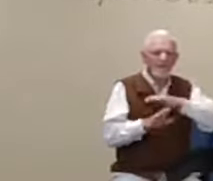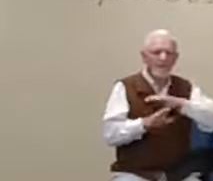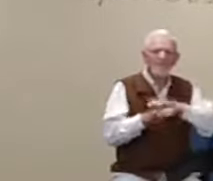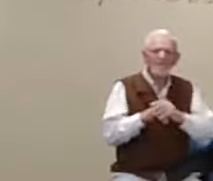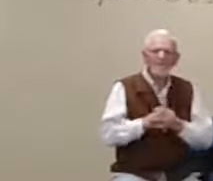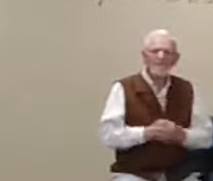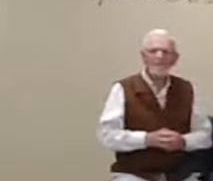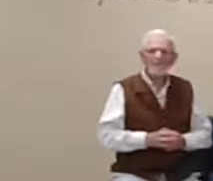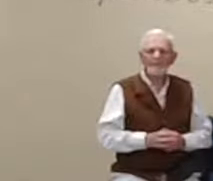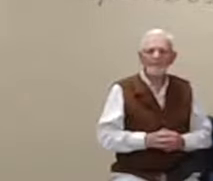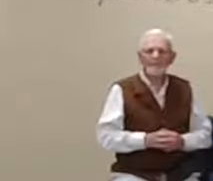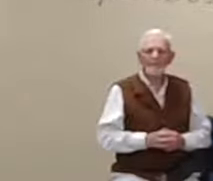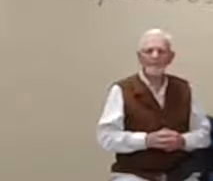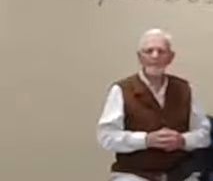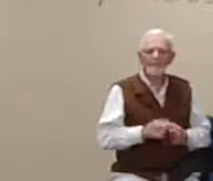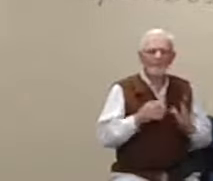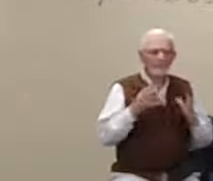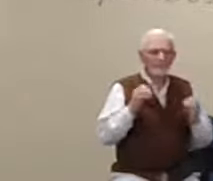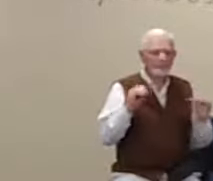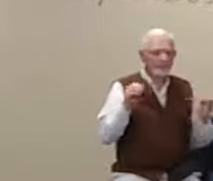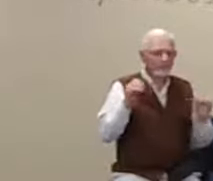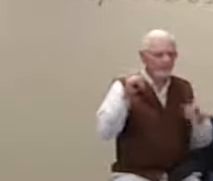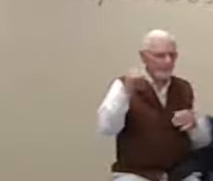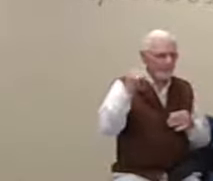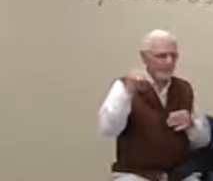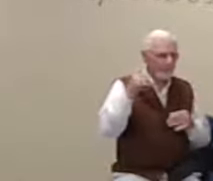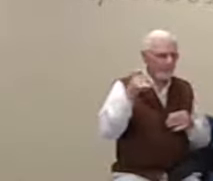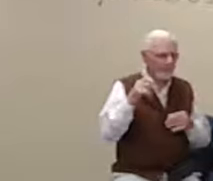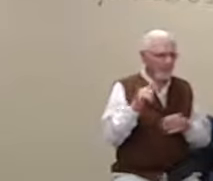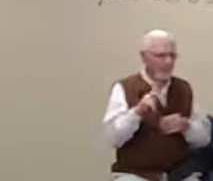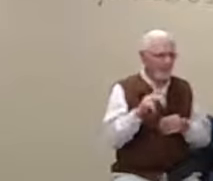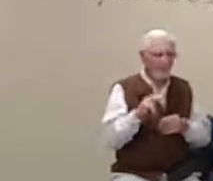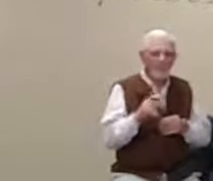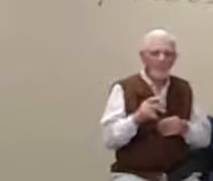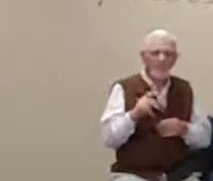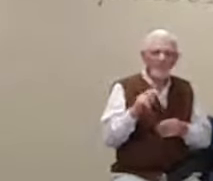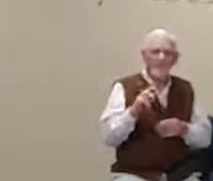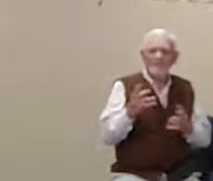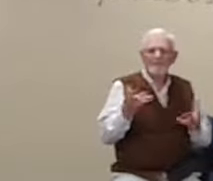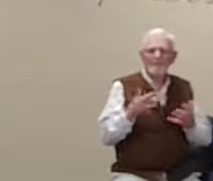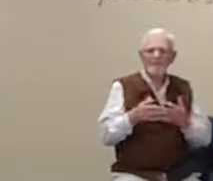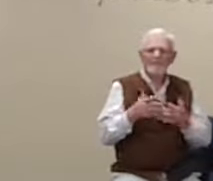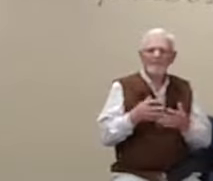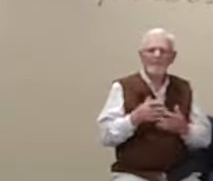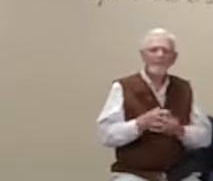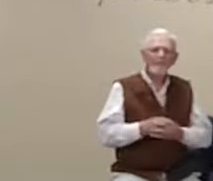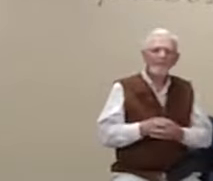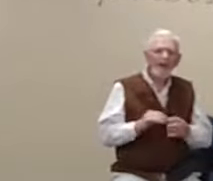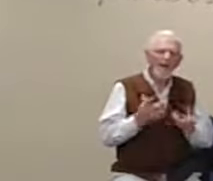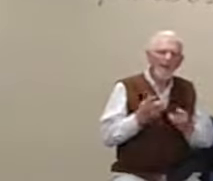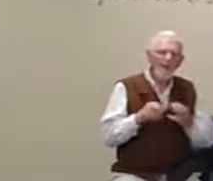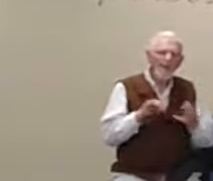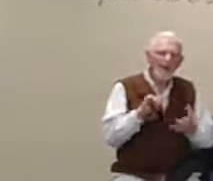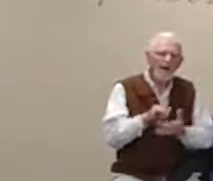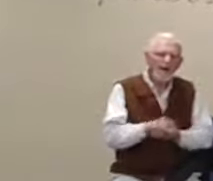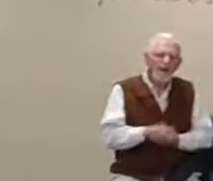with no telephones and televisions and tele-whatever, you know. How did they do